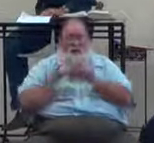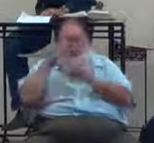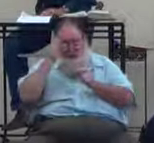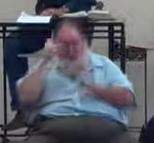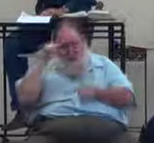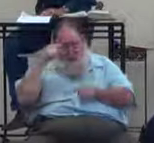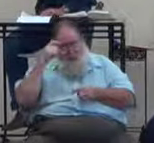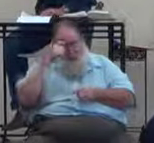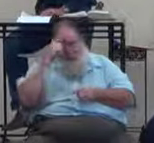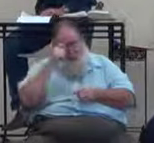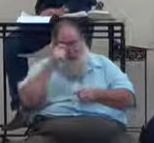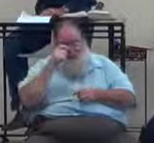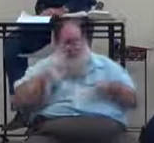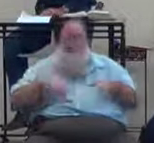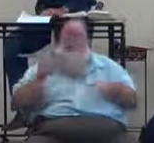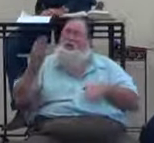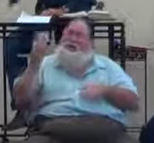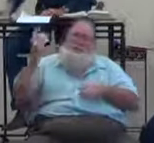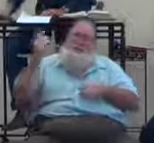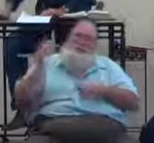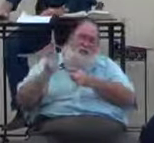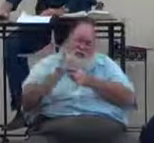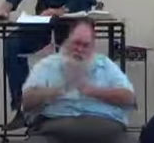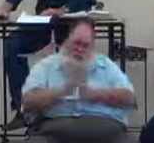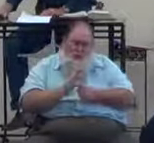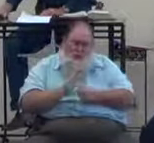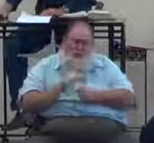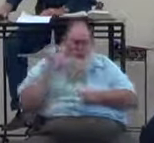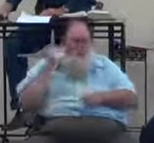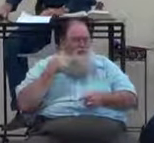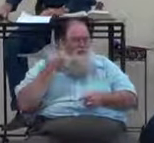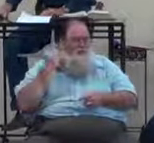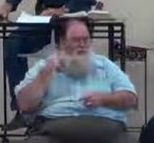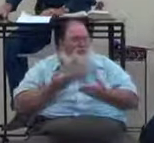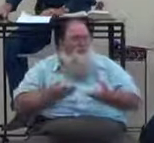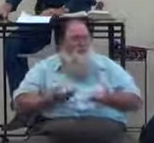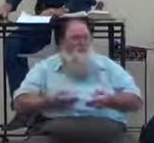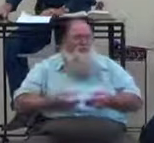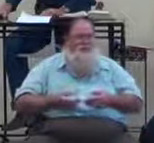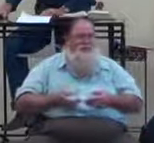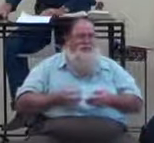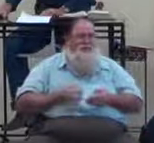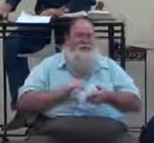Let him show you why you're going through what you're going through. He will.